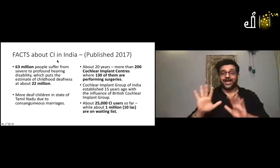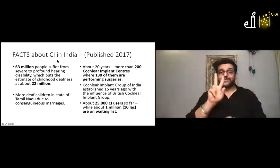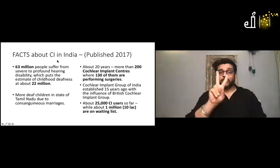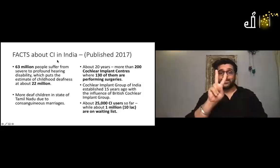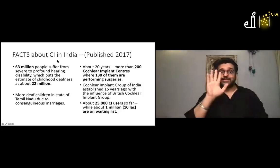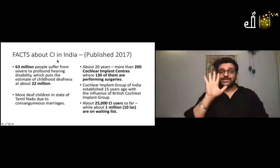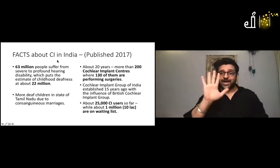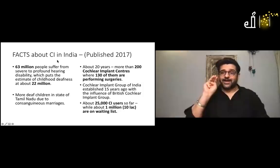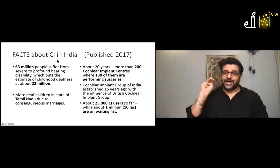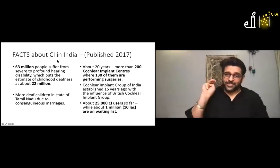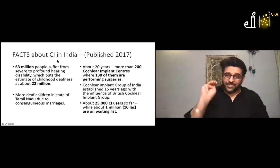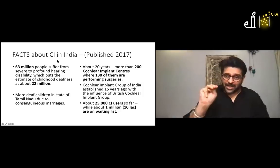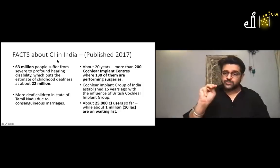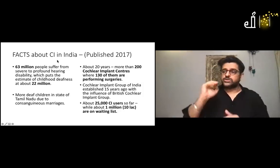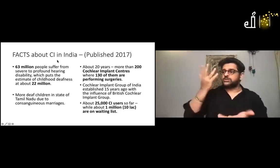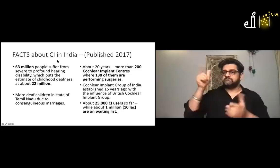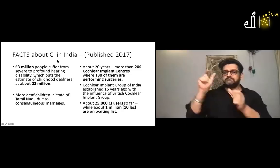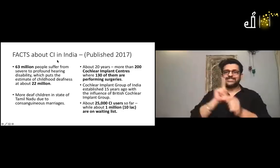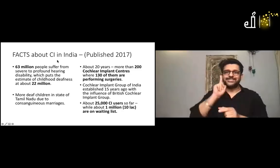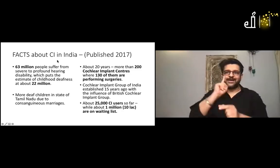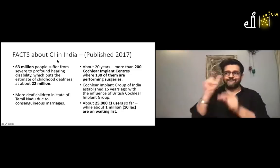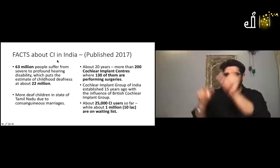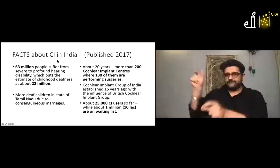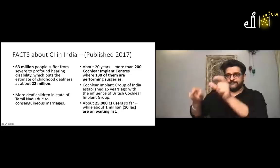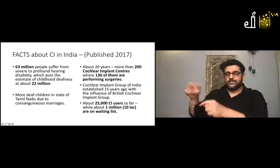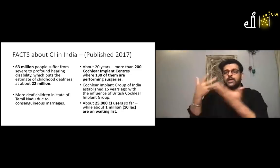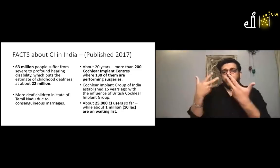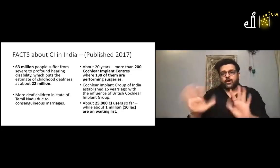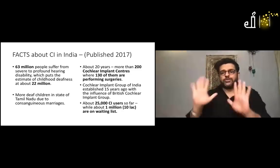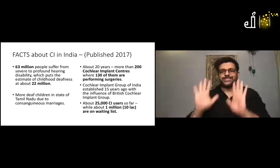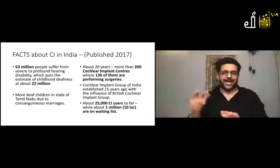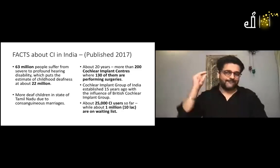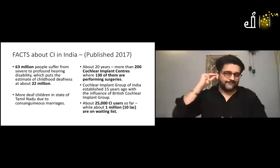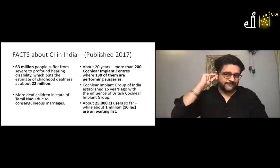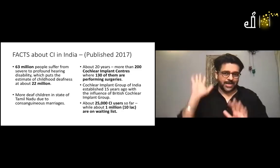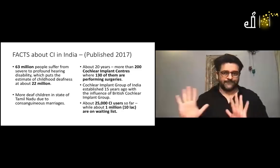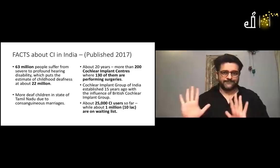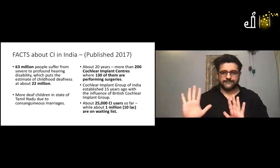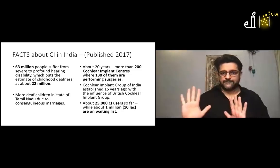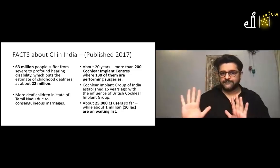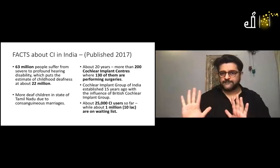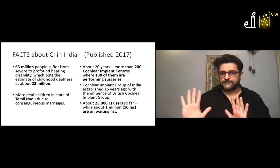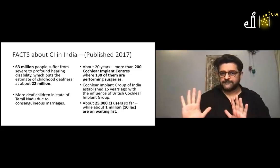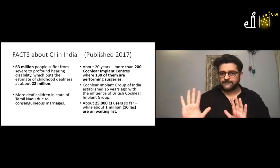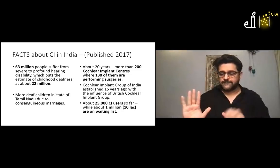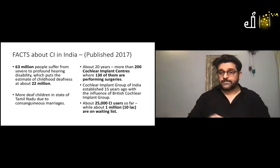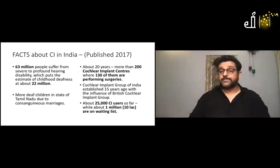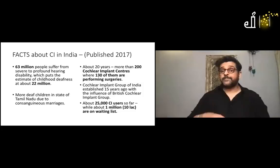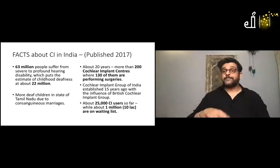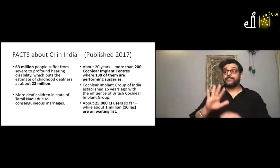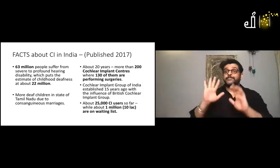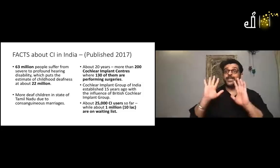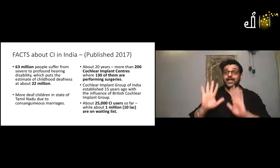As of 2001, 25,000 CI users, deaf people, are using CI,